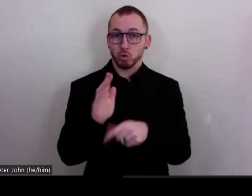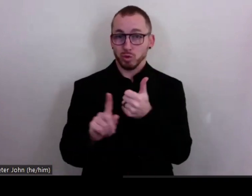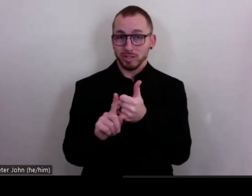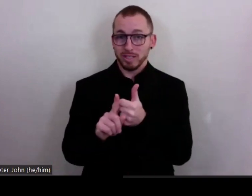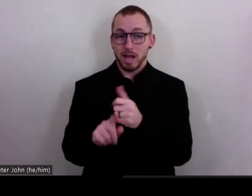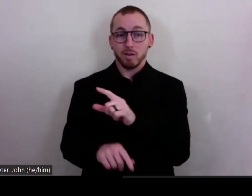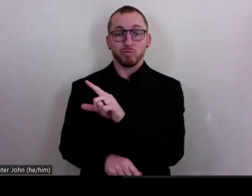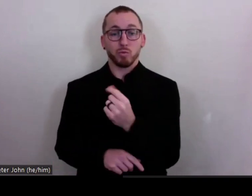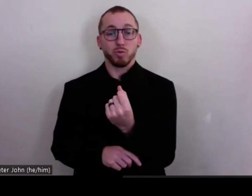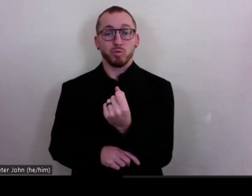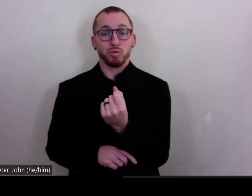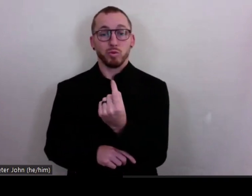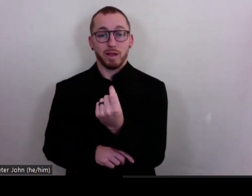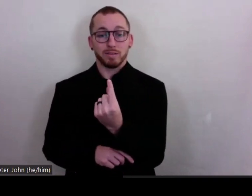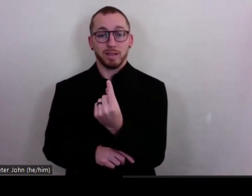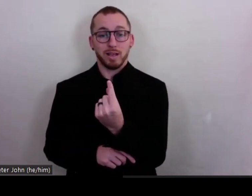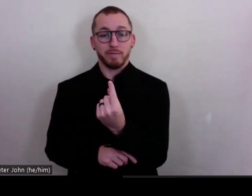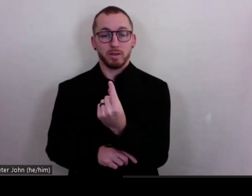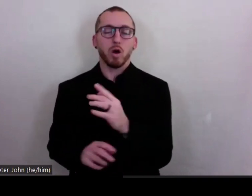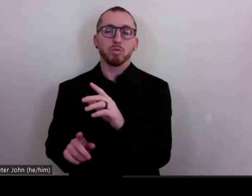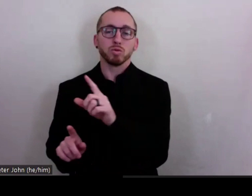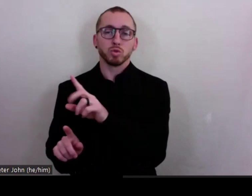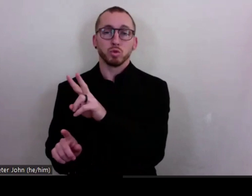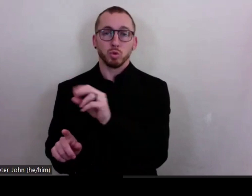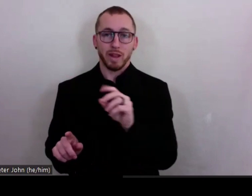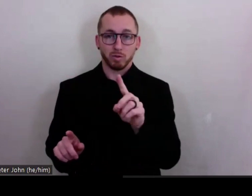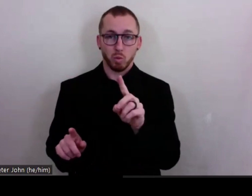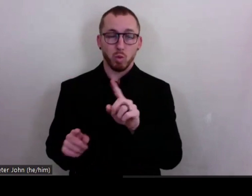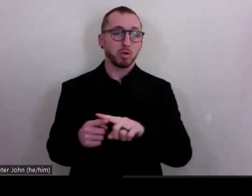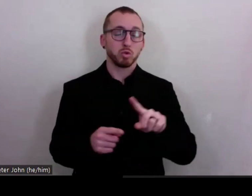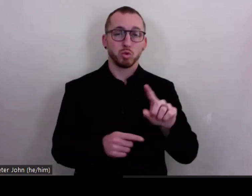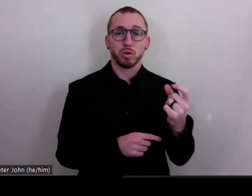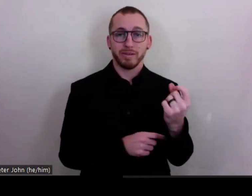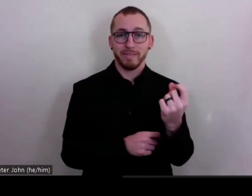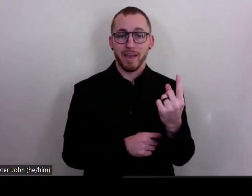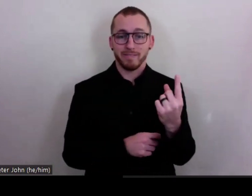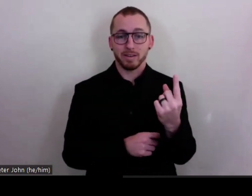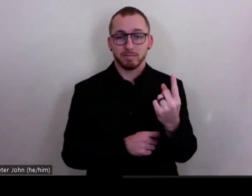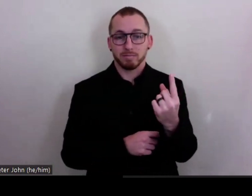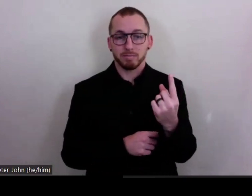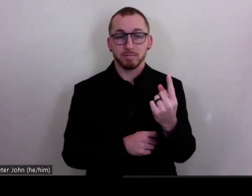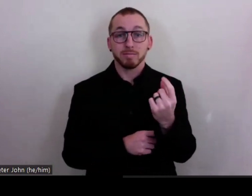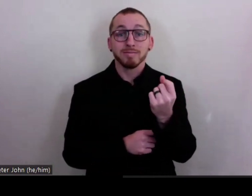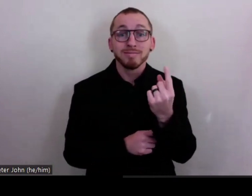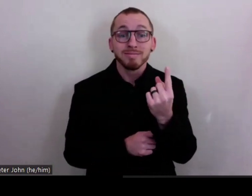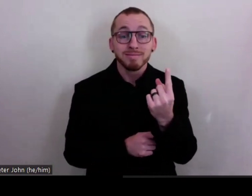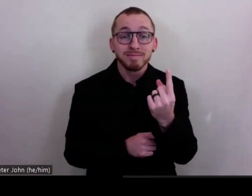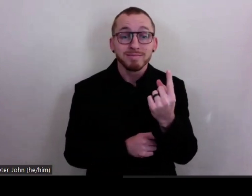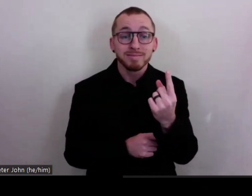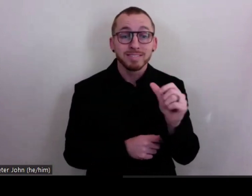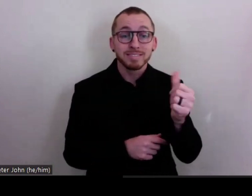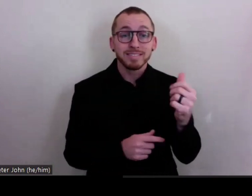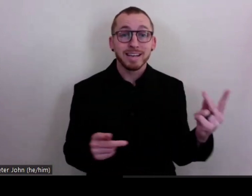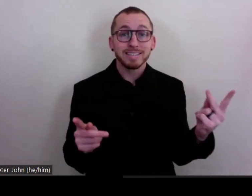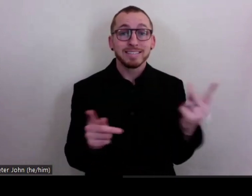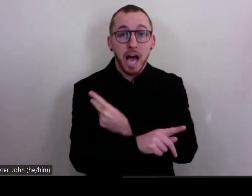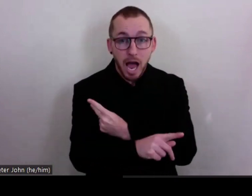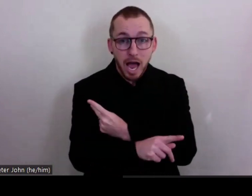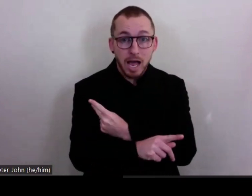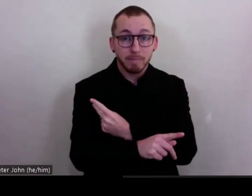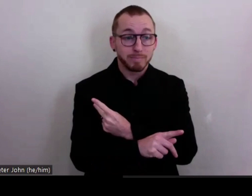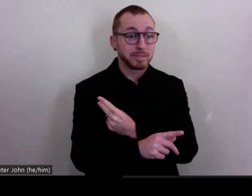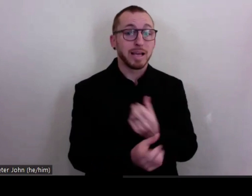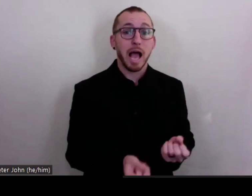2001, and that is 10 times the total number of troops that have been killed in Iraq and Afghanistan in over